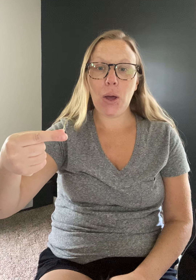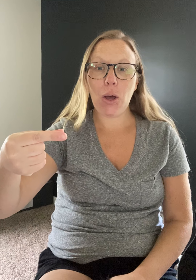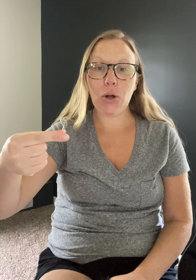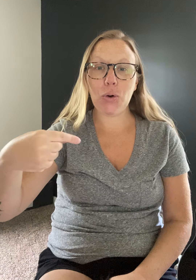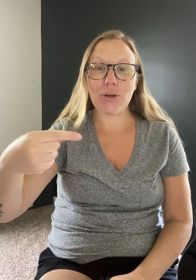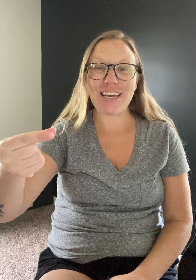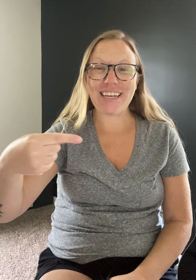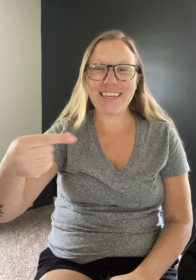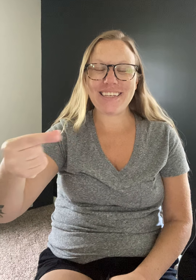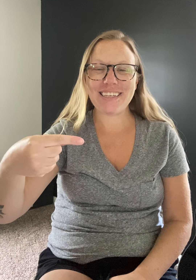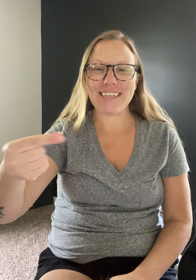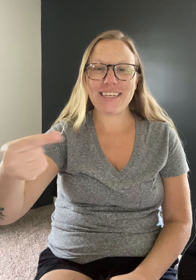green,